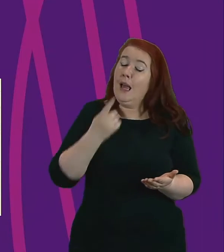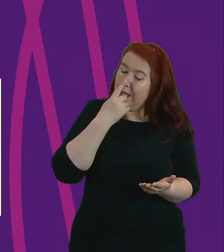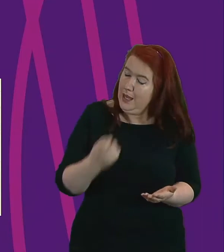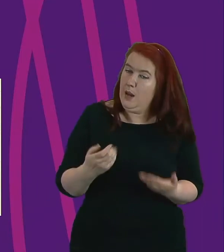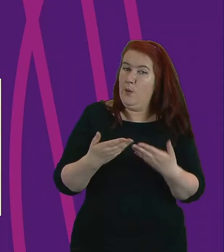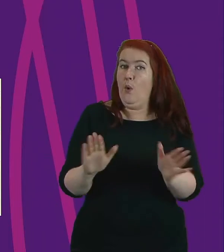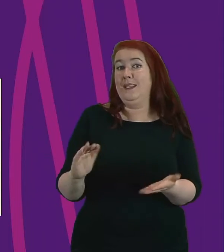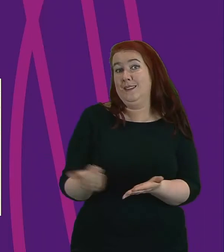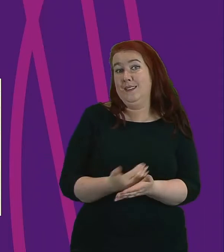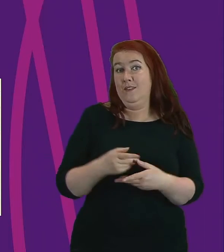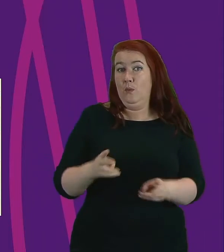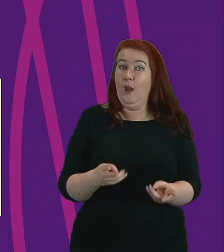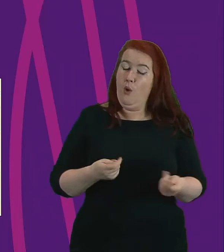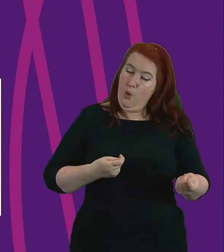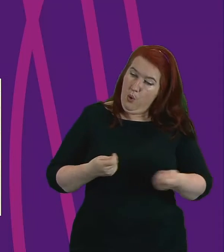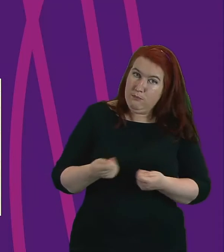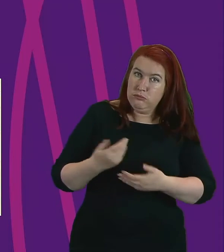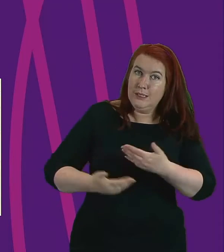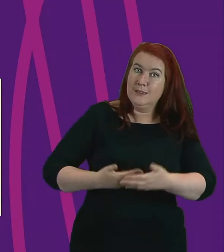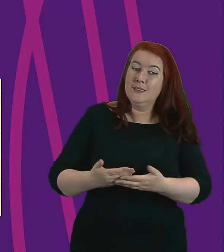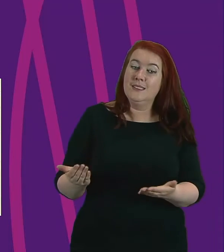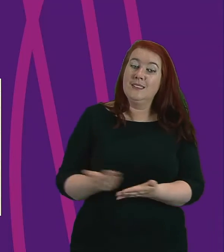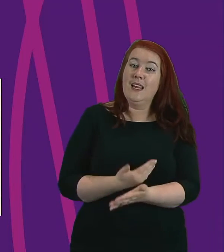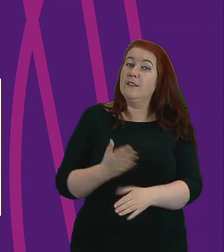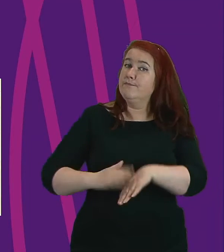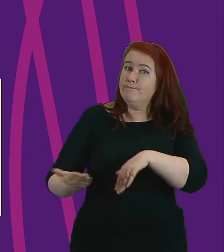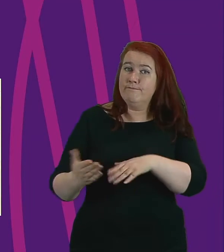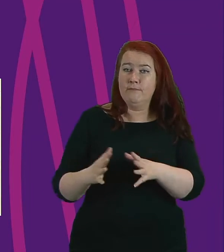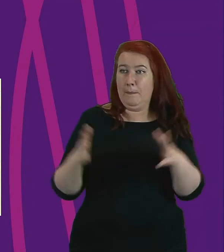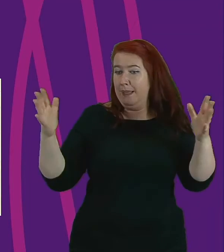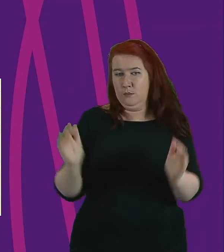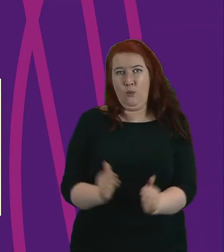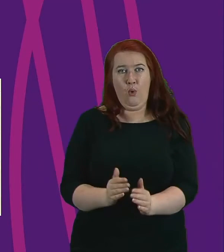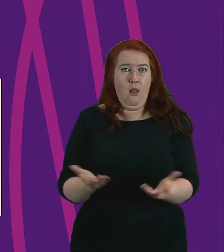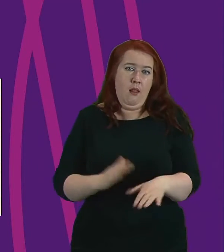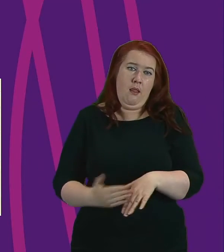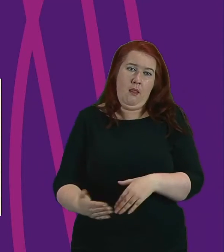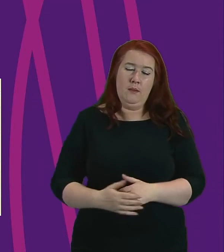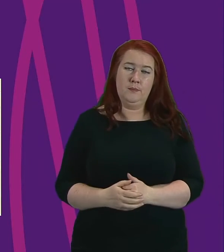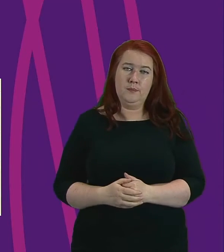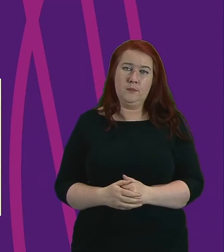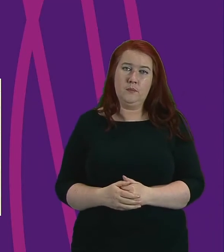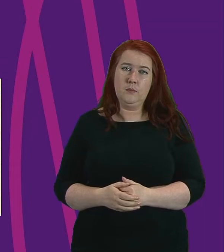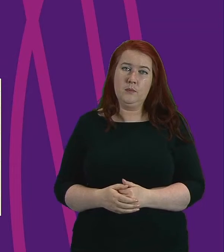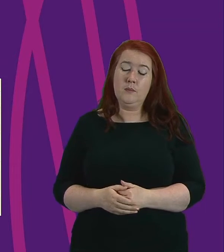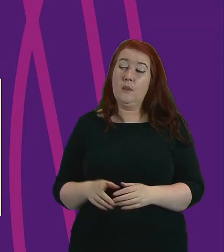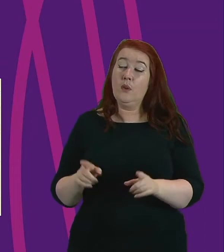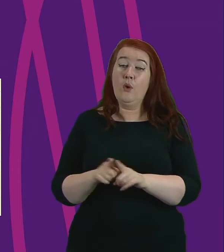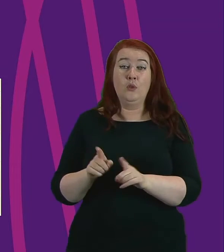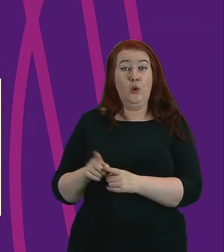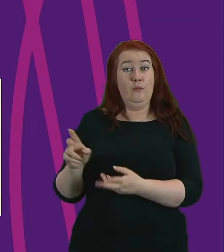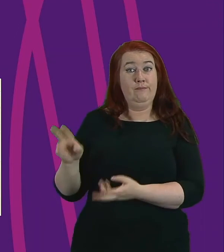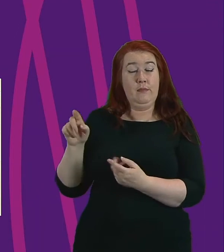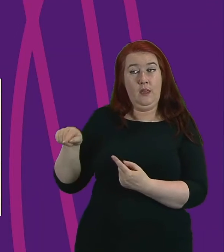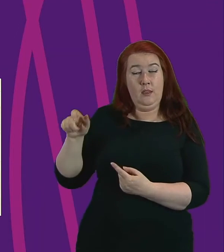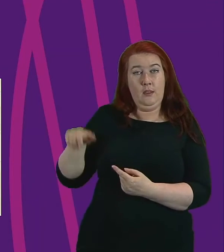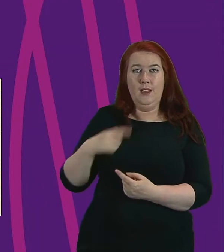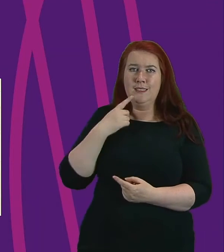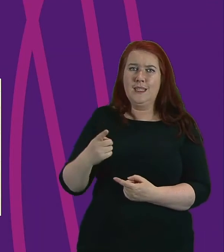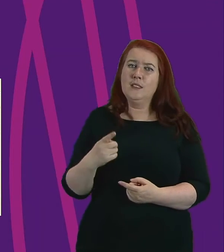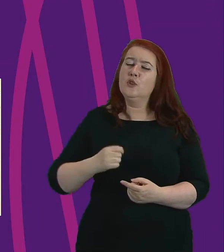and operate safely regardless of their size. And he went on to note that the Scottish Government's route map is also thin on